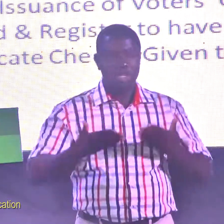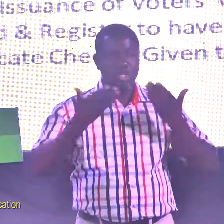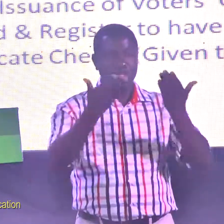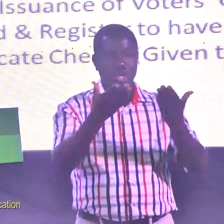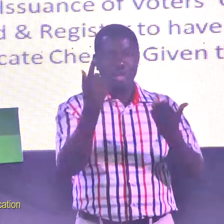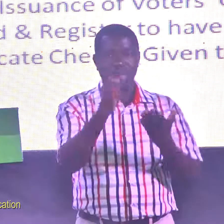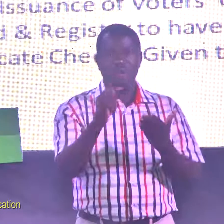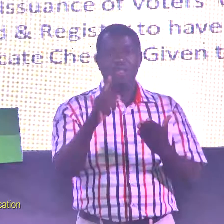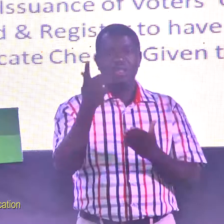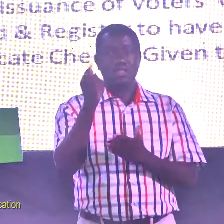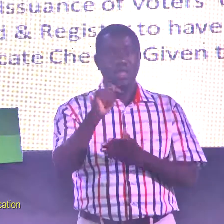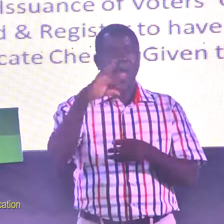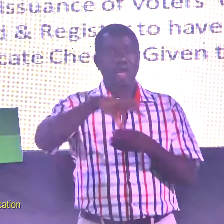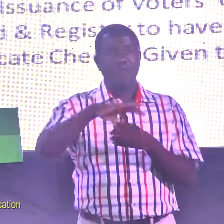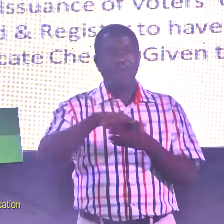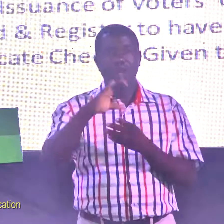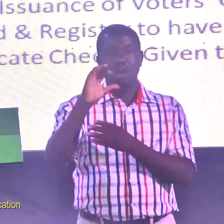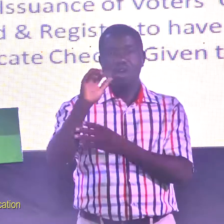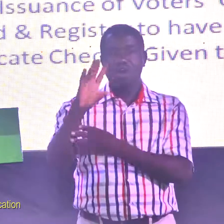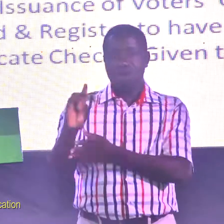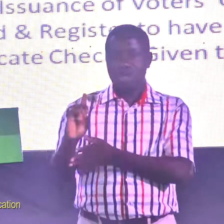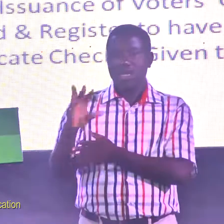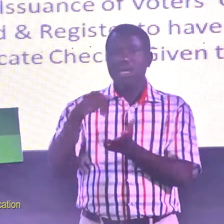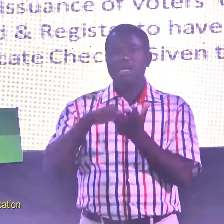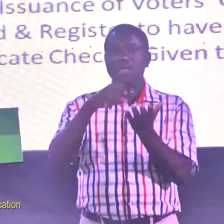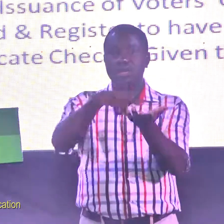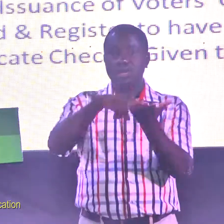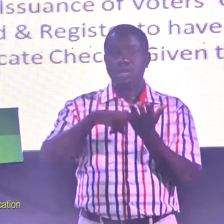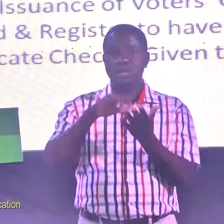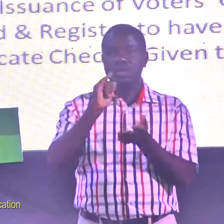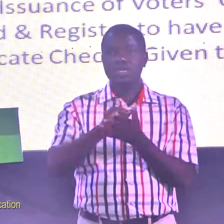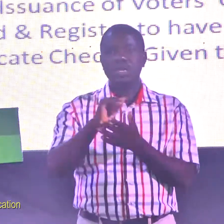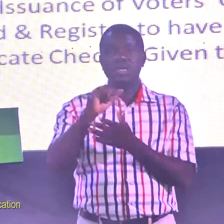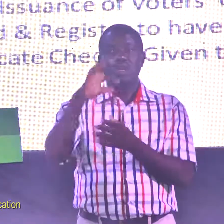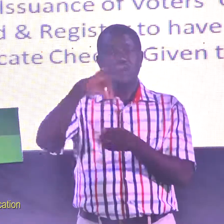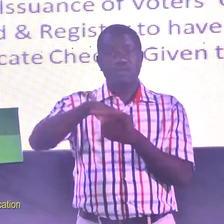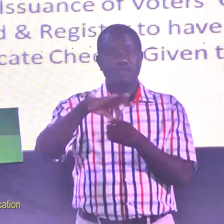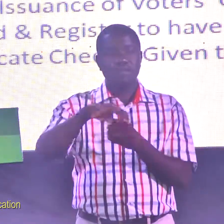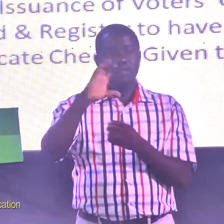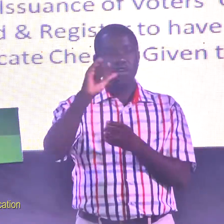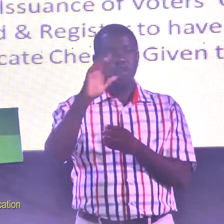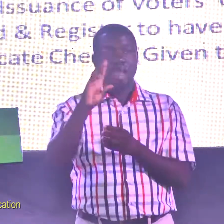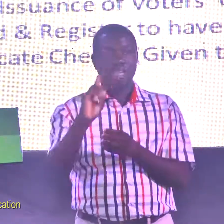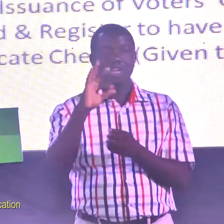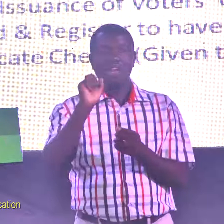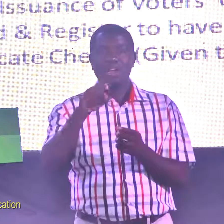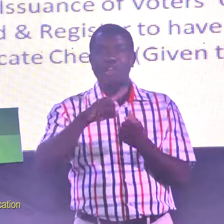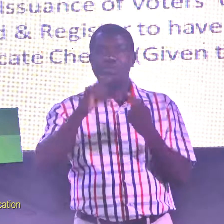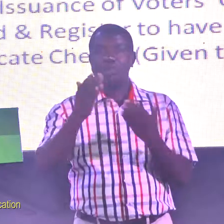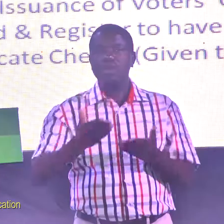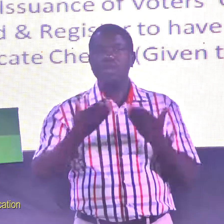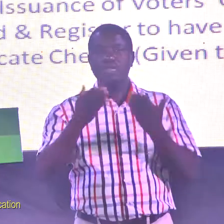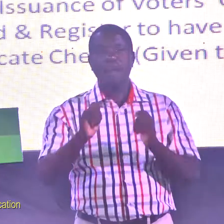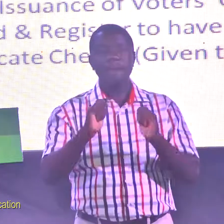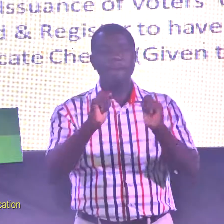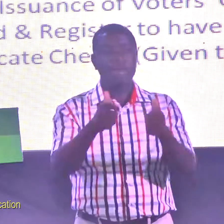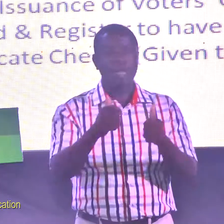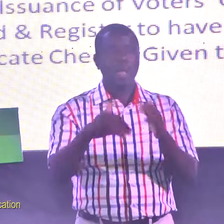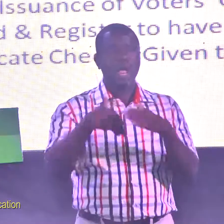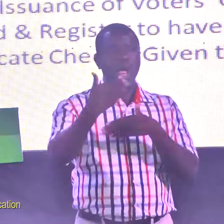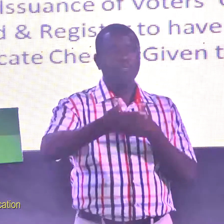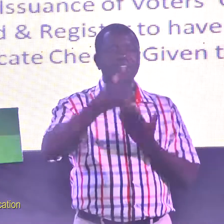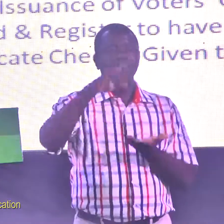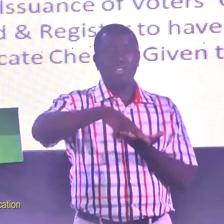card. It was a requirement that the voter's card has to be issued immediately after registration,